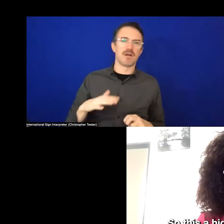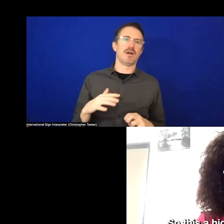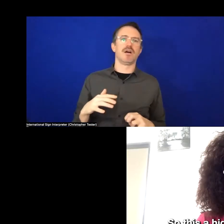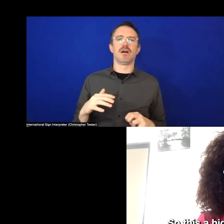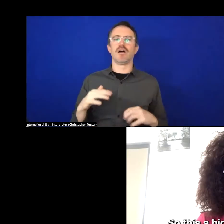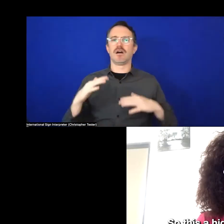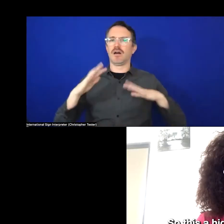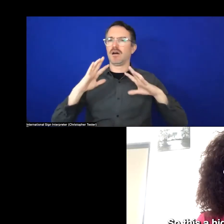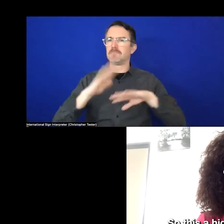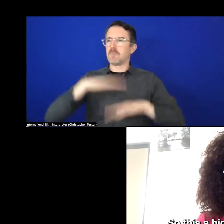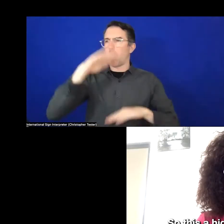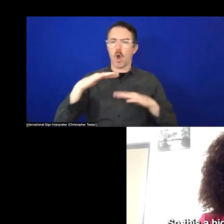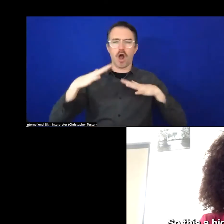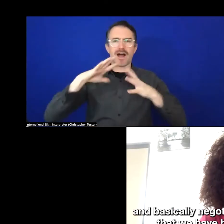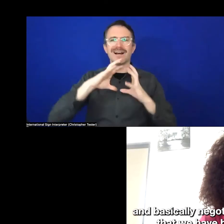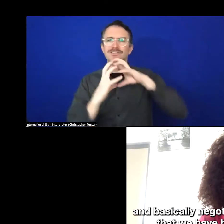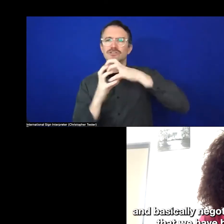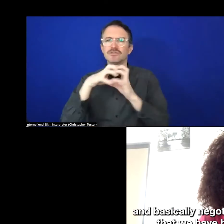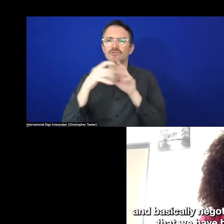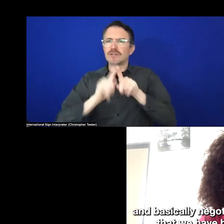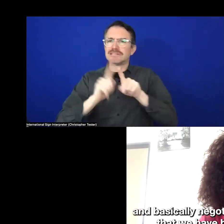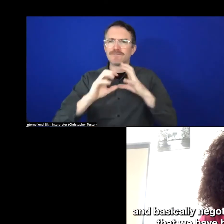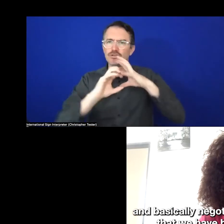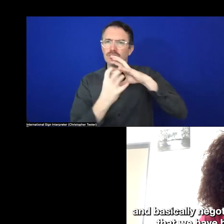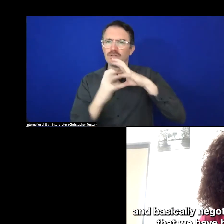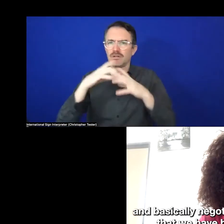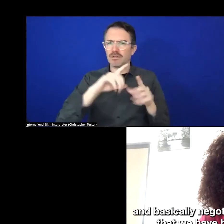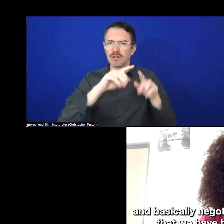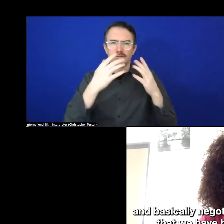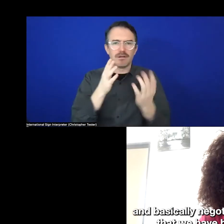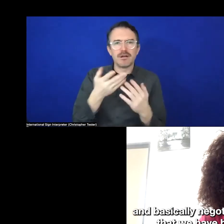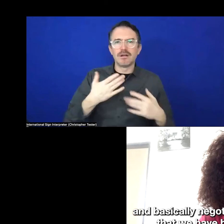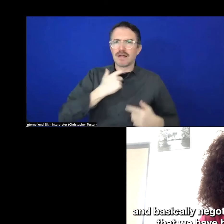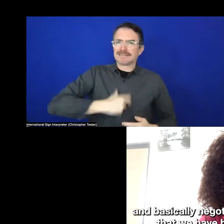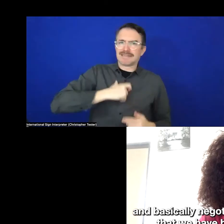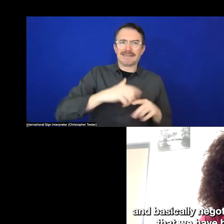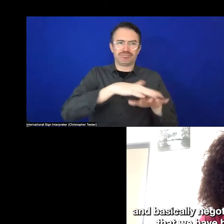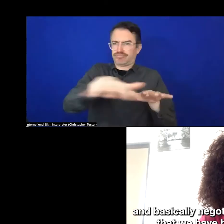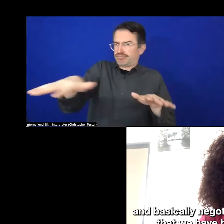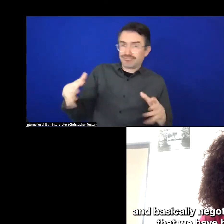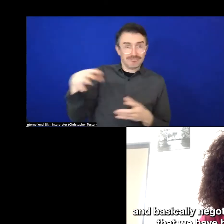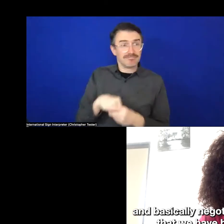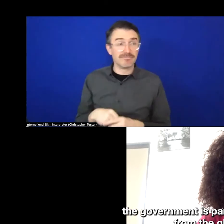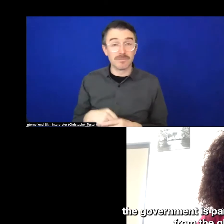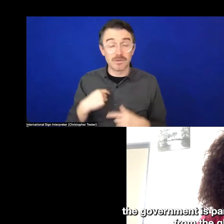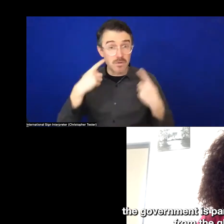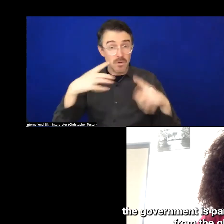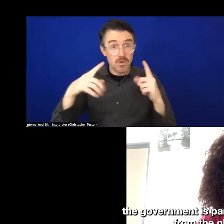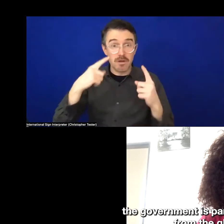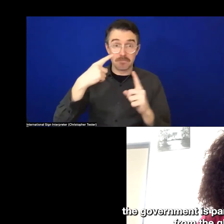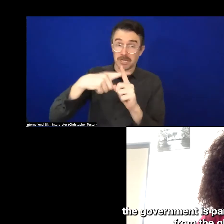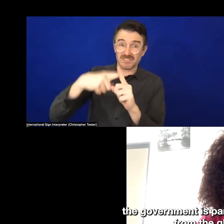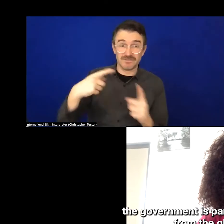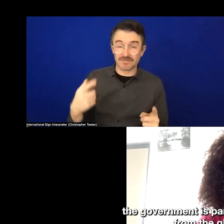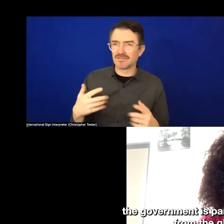So this high-level lobby and basically negotiation and advocacy that we have been doing